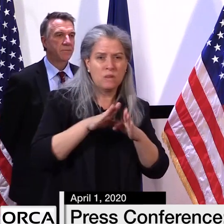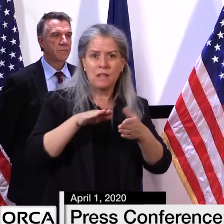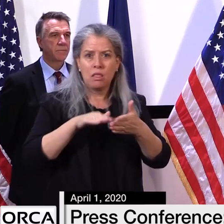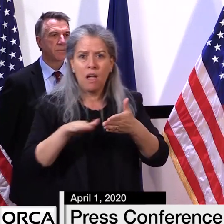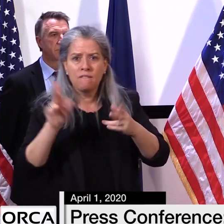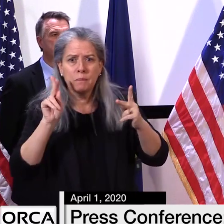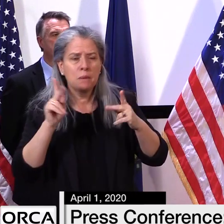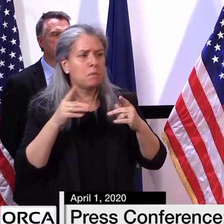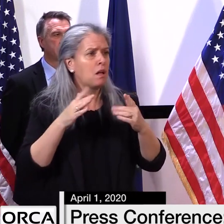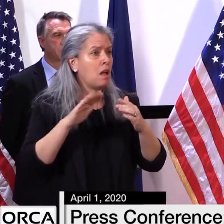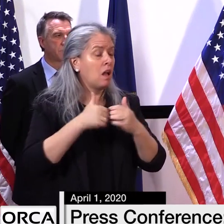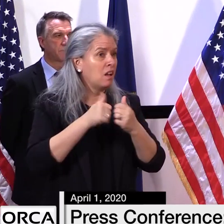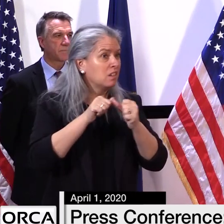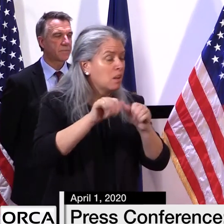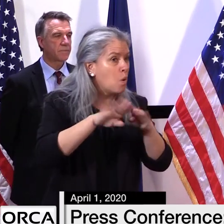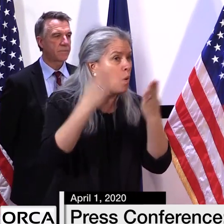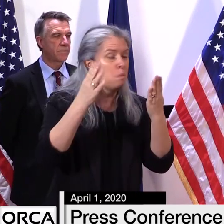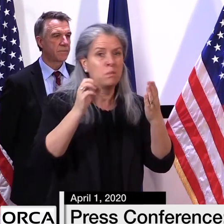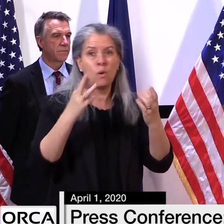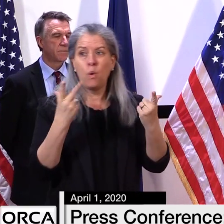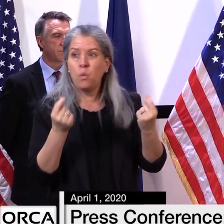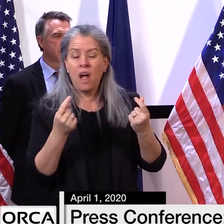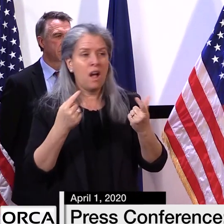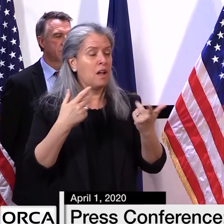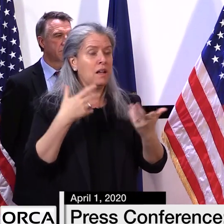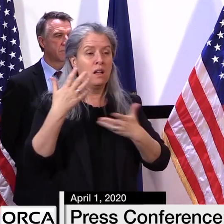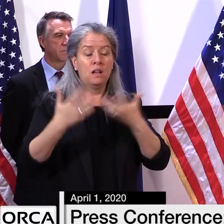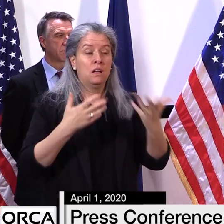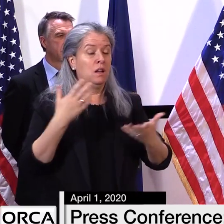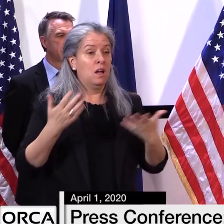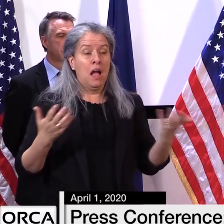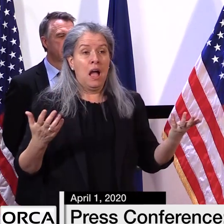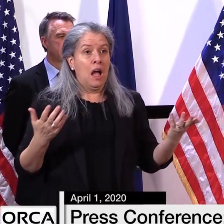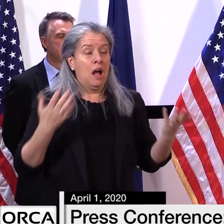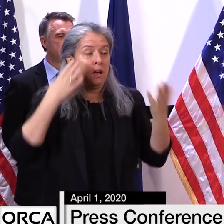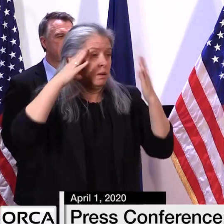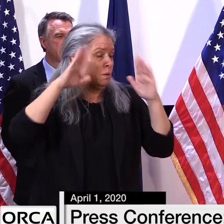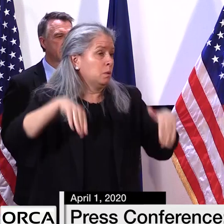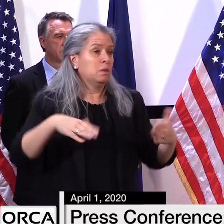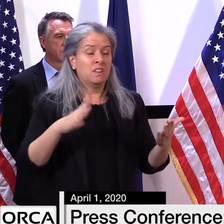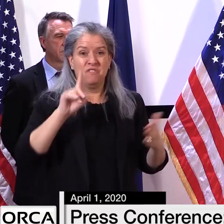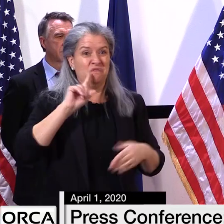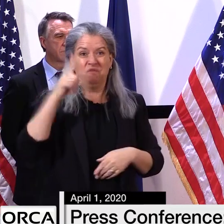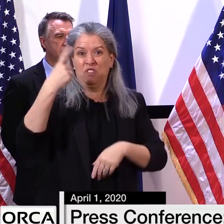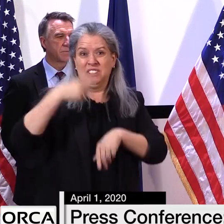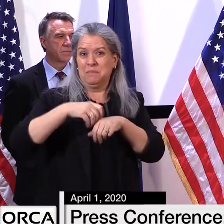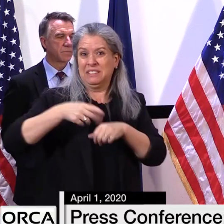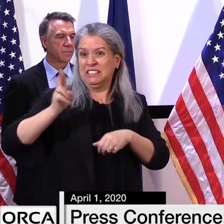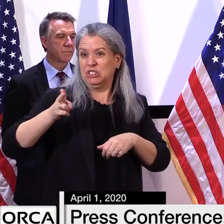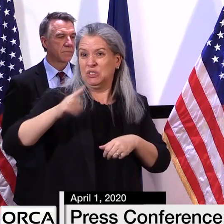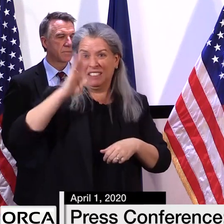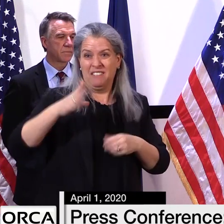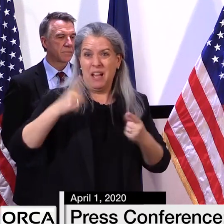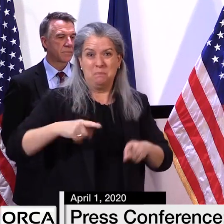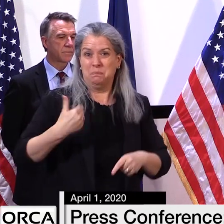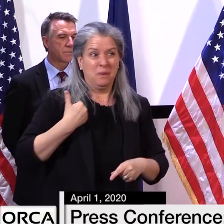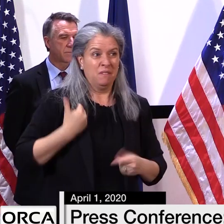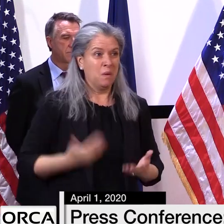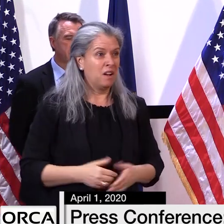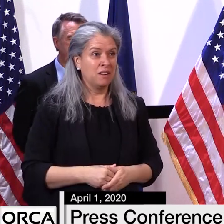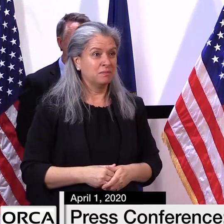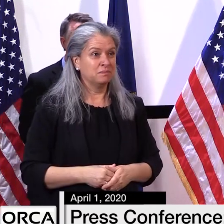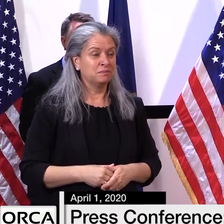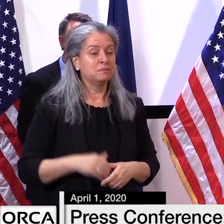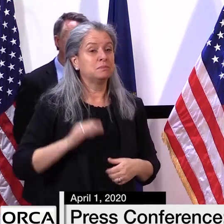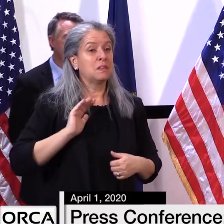face as we try to navigate this unprecedented time in our history. The Agency of Commerce is